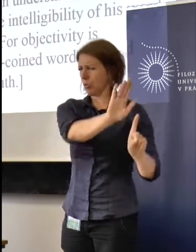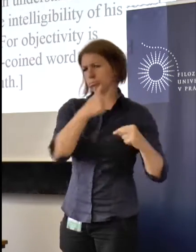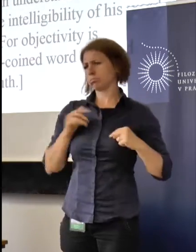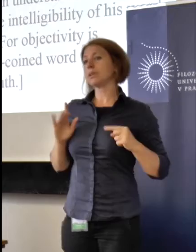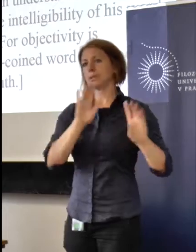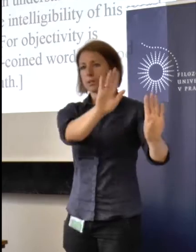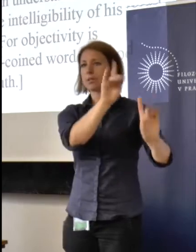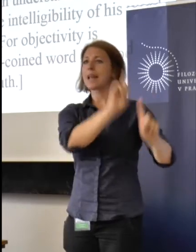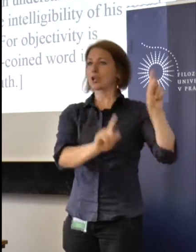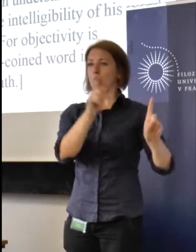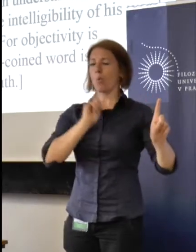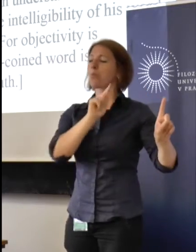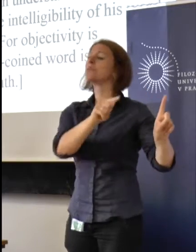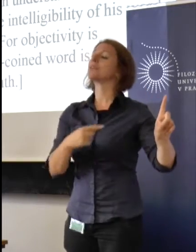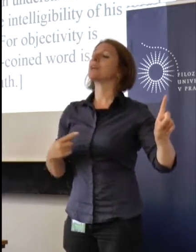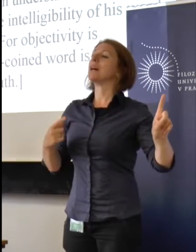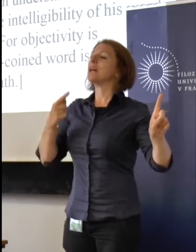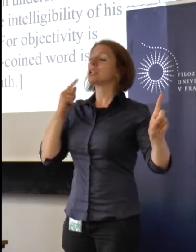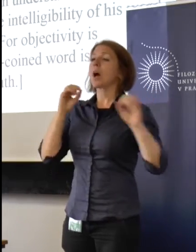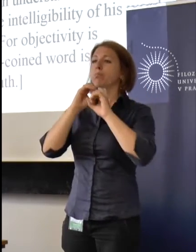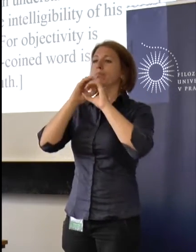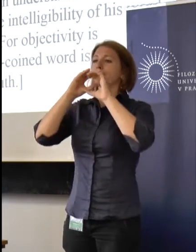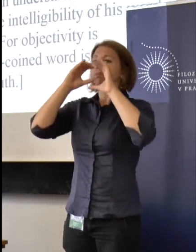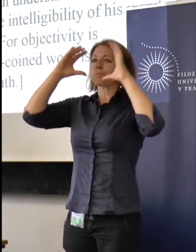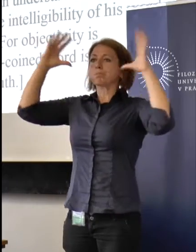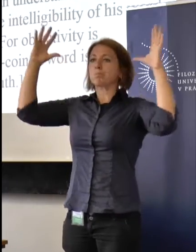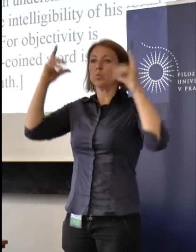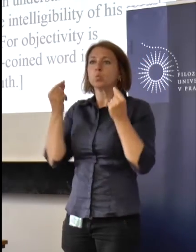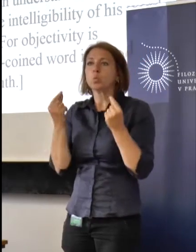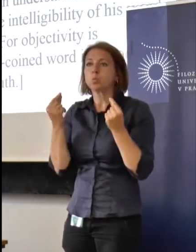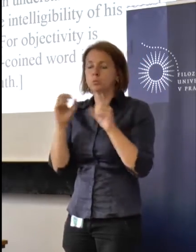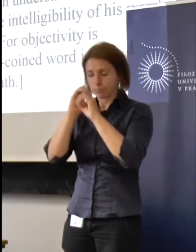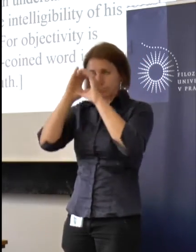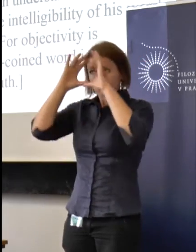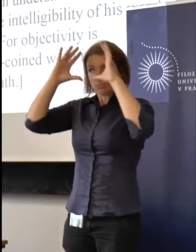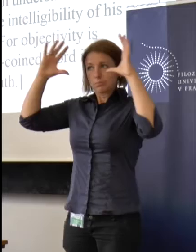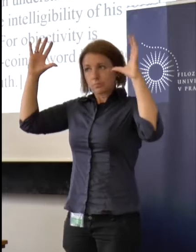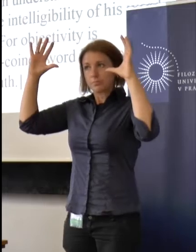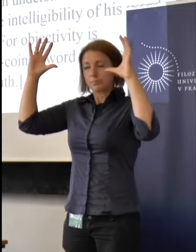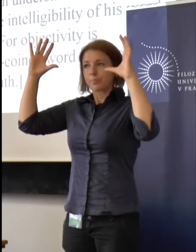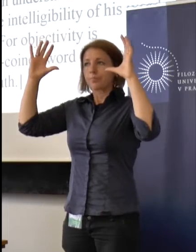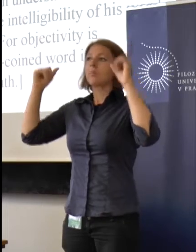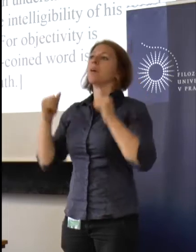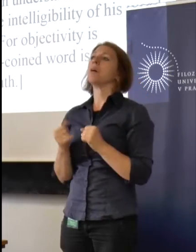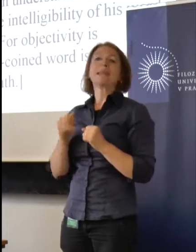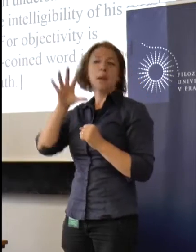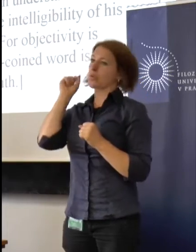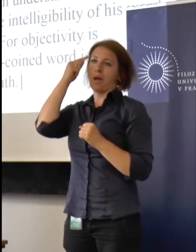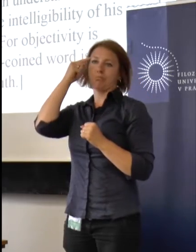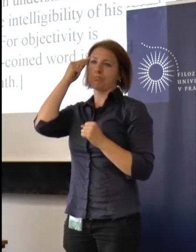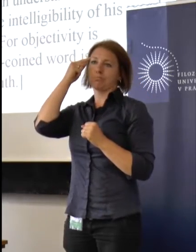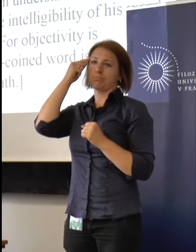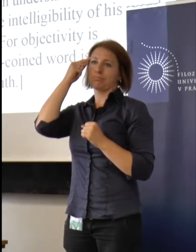or gesellschaftlich in German. Social is nothing else than the Greek word political. Gesellschaft is